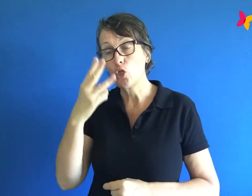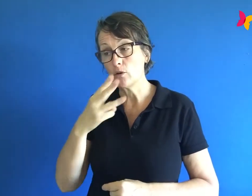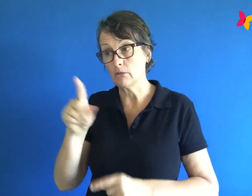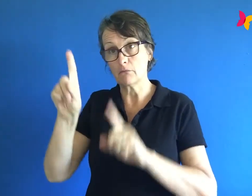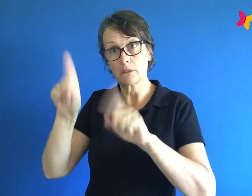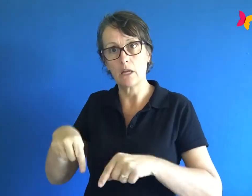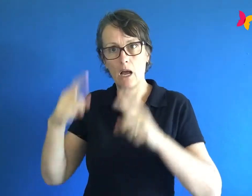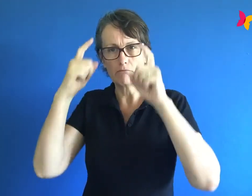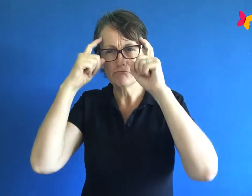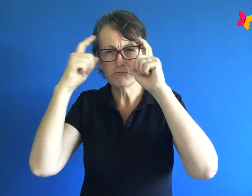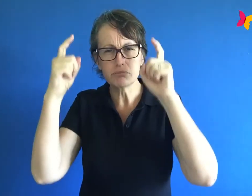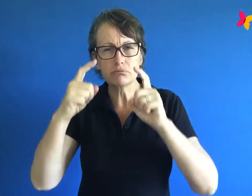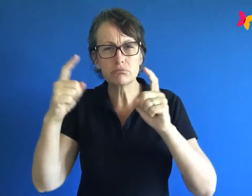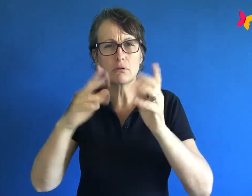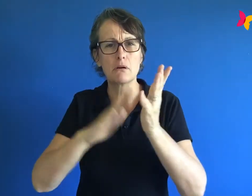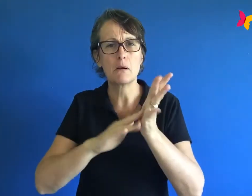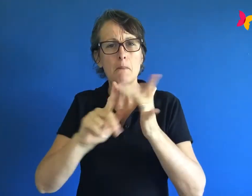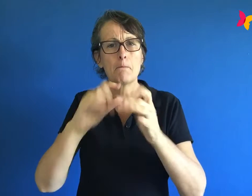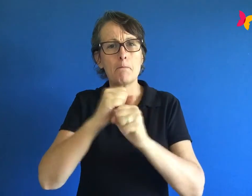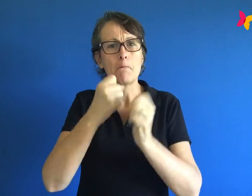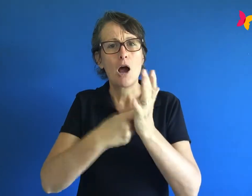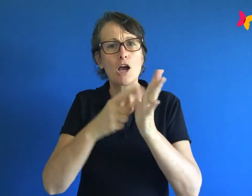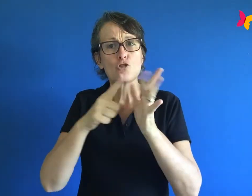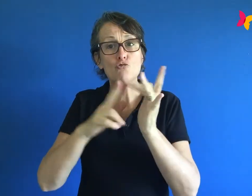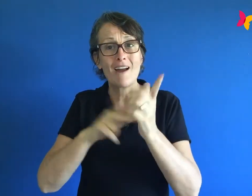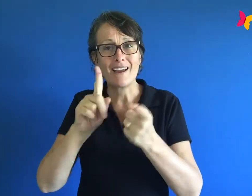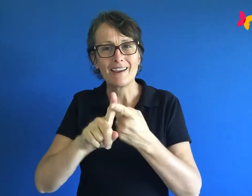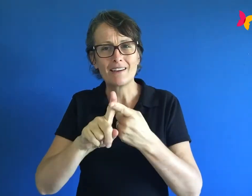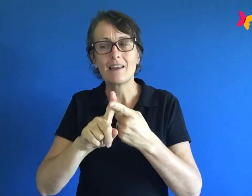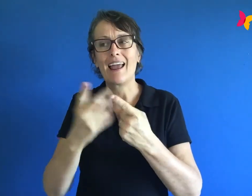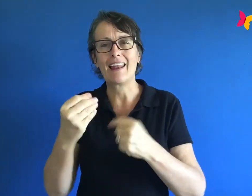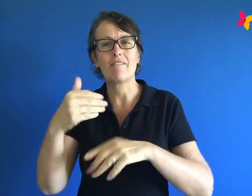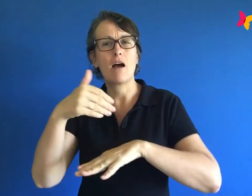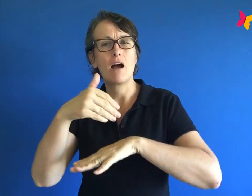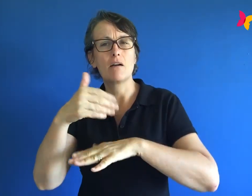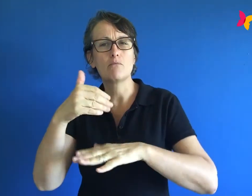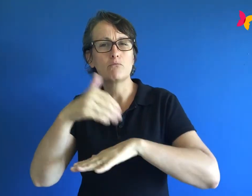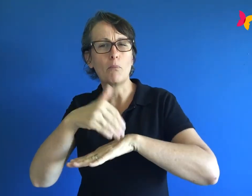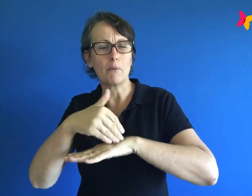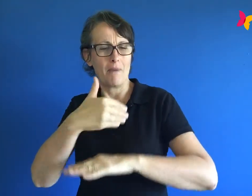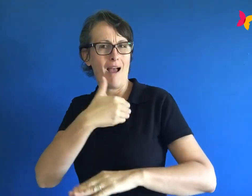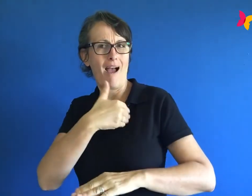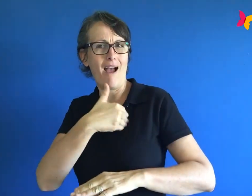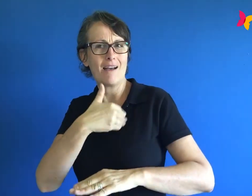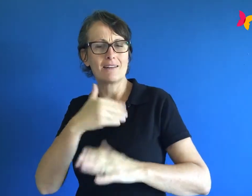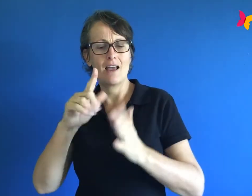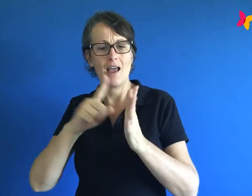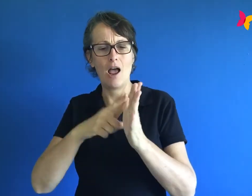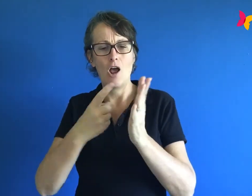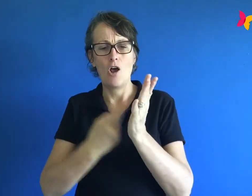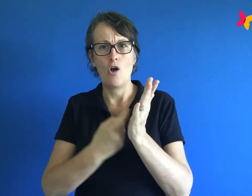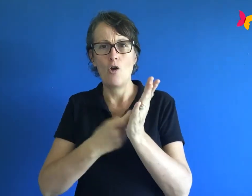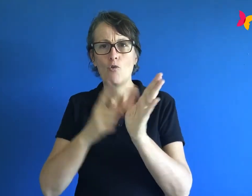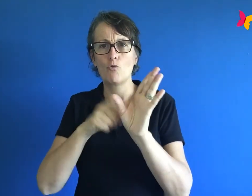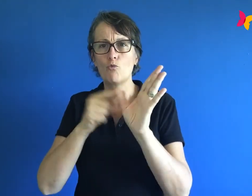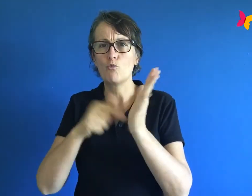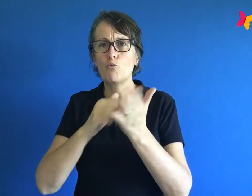and a arrhythmia. So his passion at the time was soccer, absolute phenomenal soccer